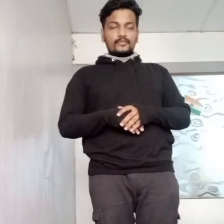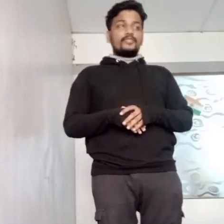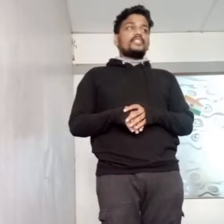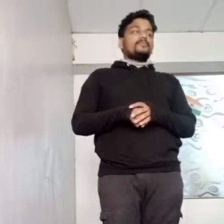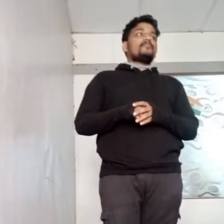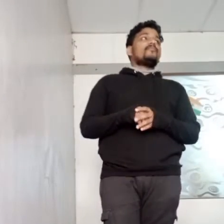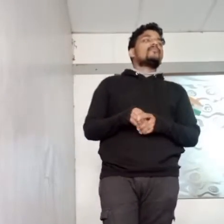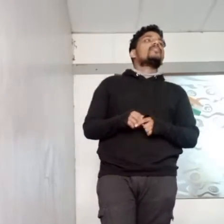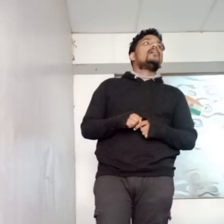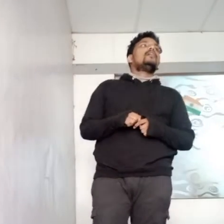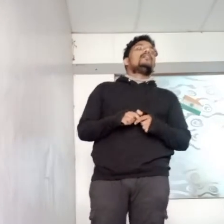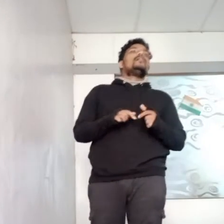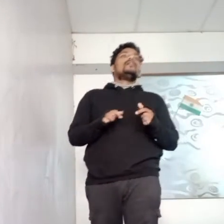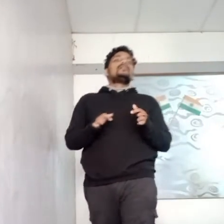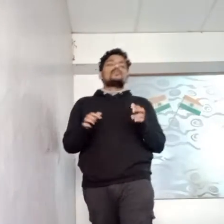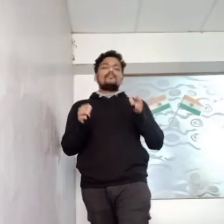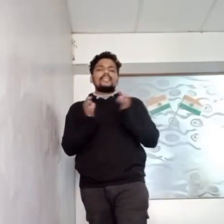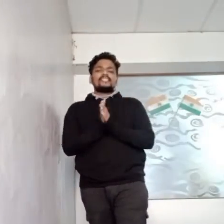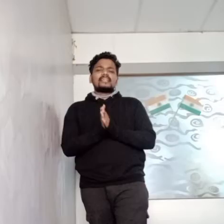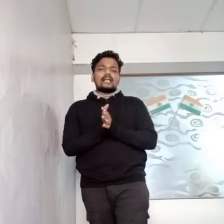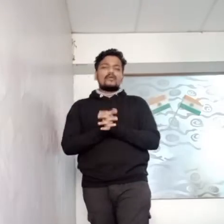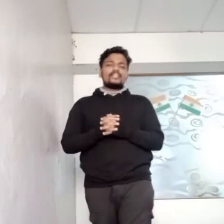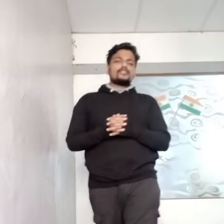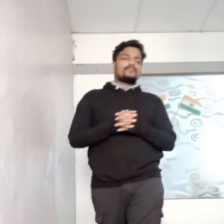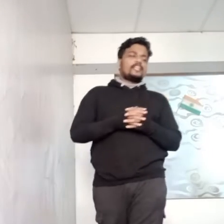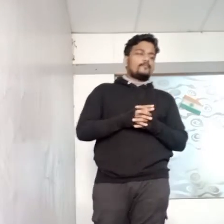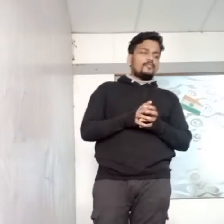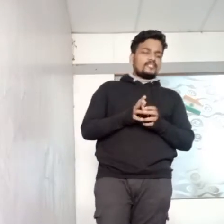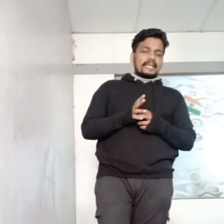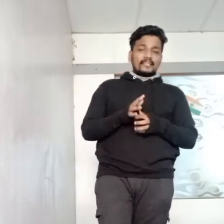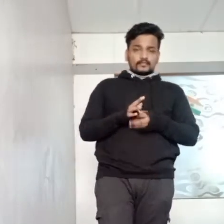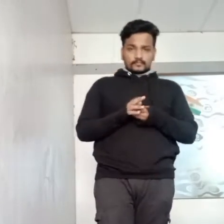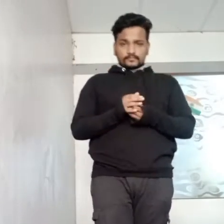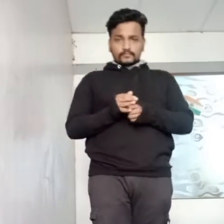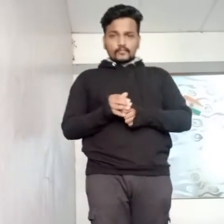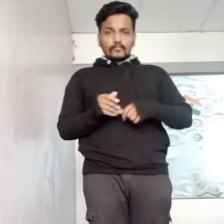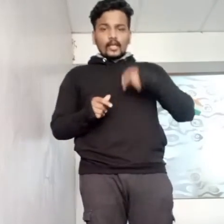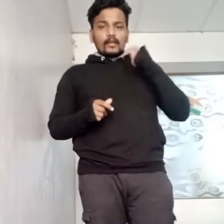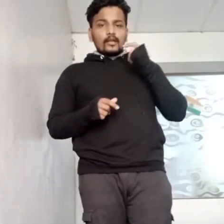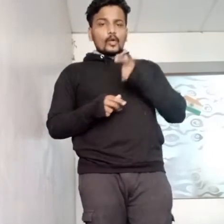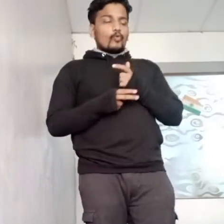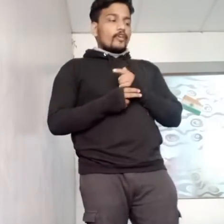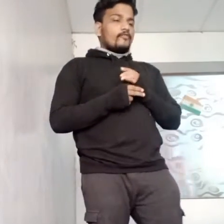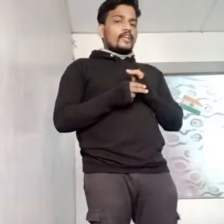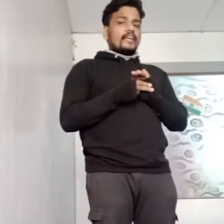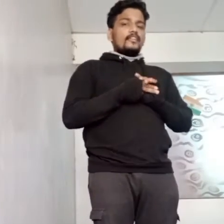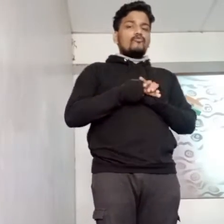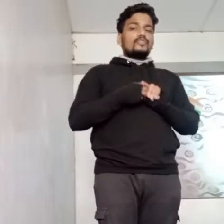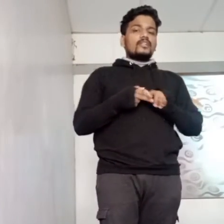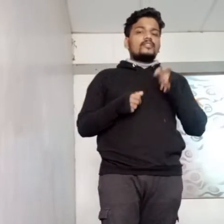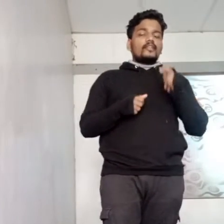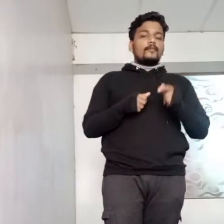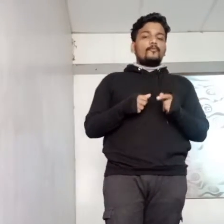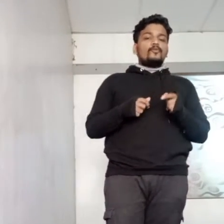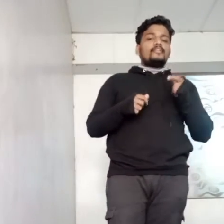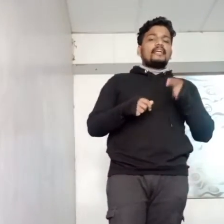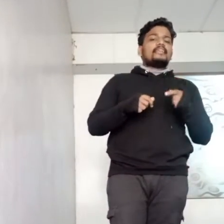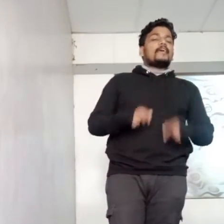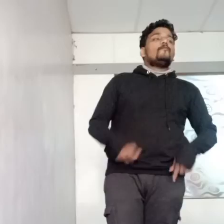see. So major advantage of thread pool is that when we are using a thread pool, that time we